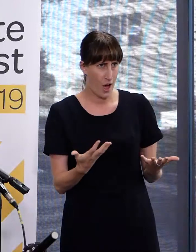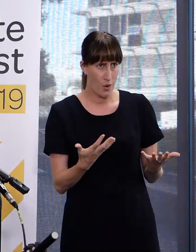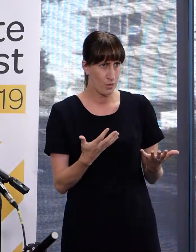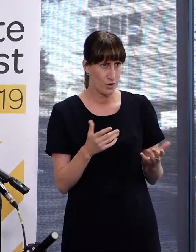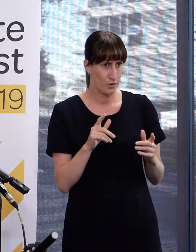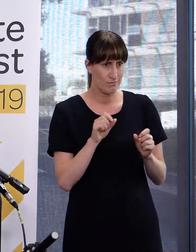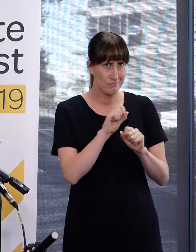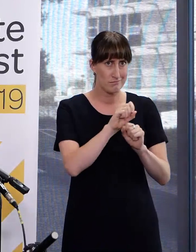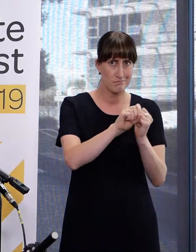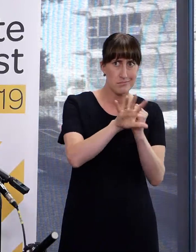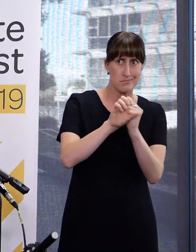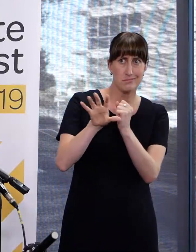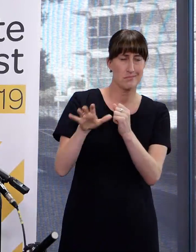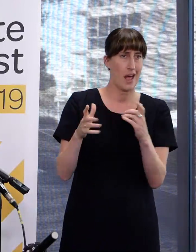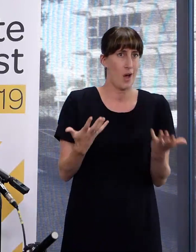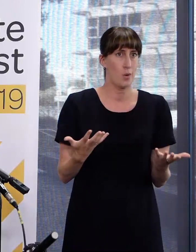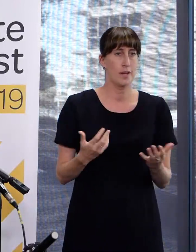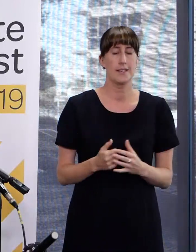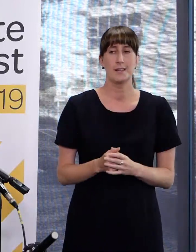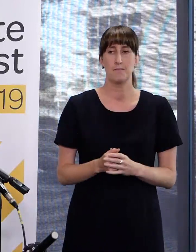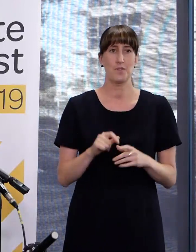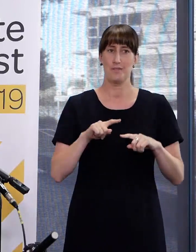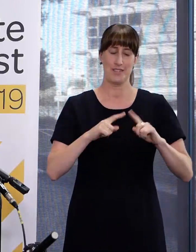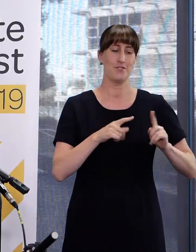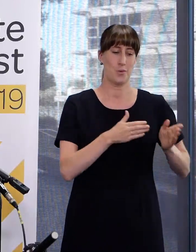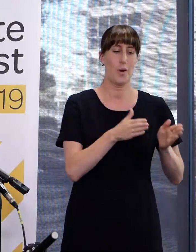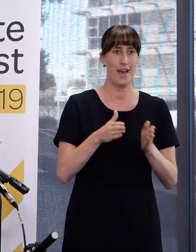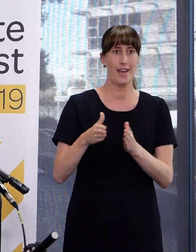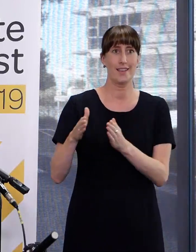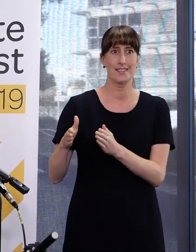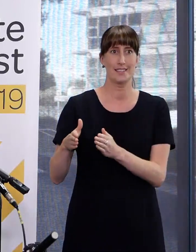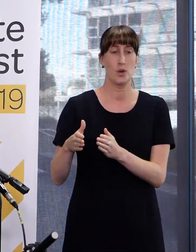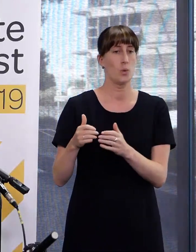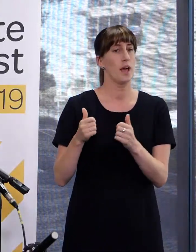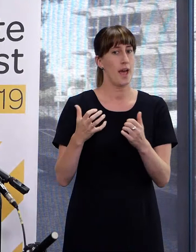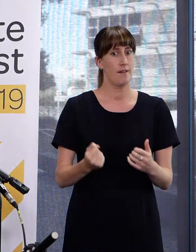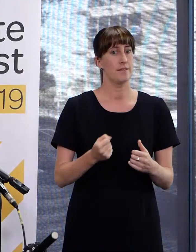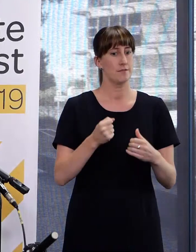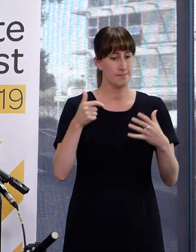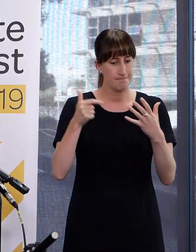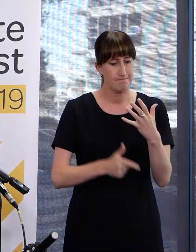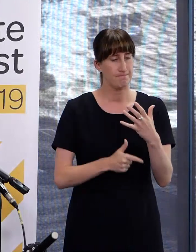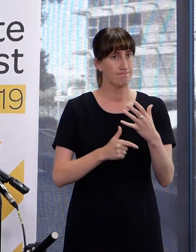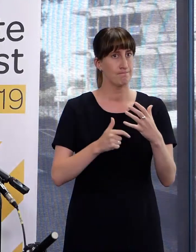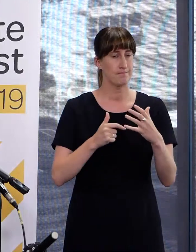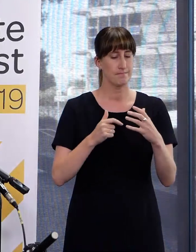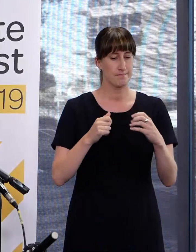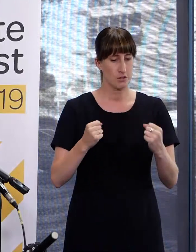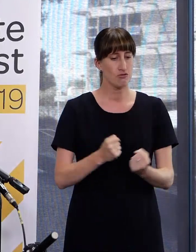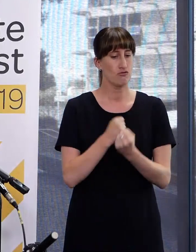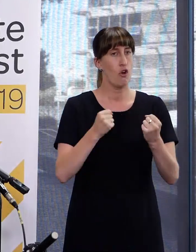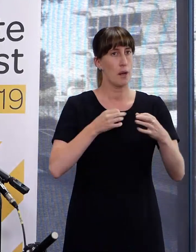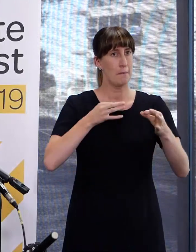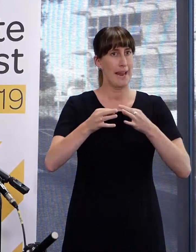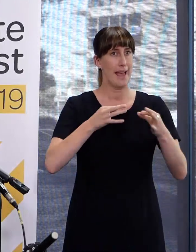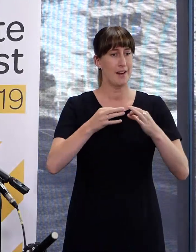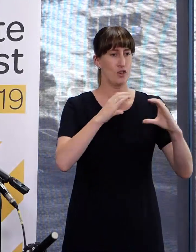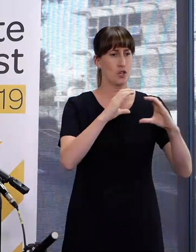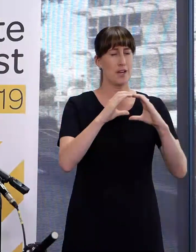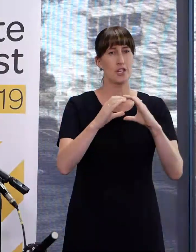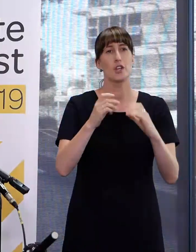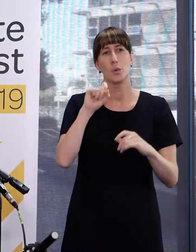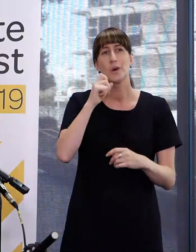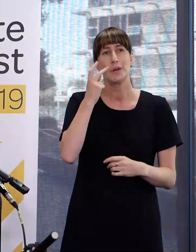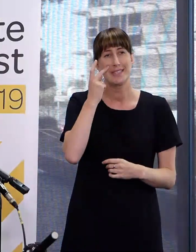of methods, and we've got a very significant communications campaign underway. You will see and hear more about that in